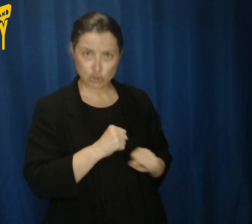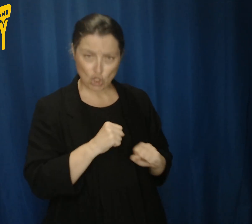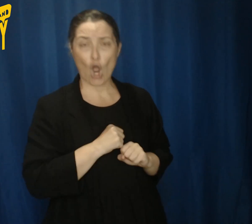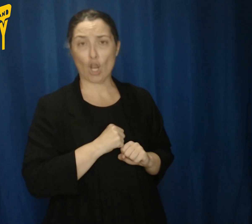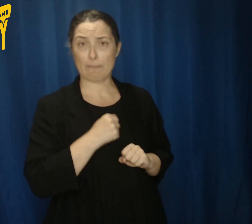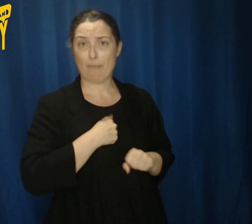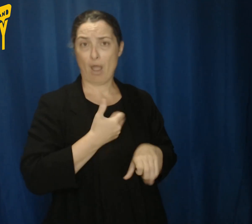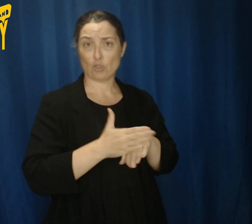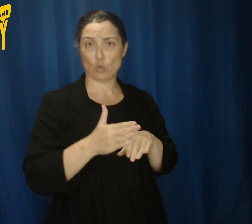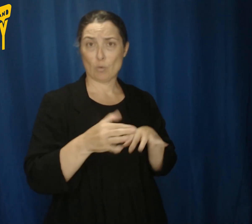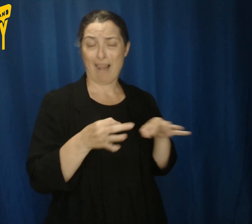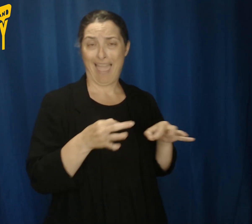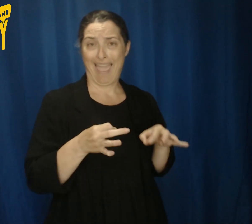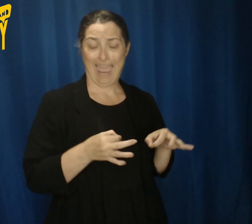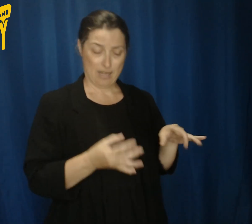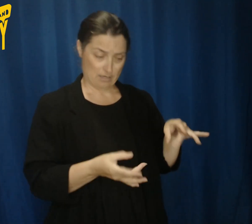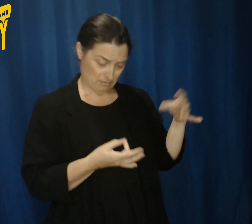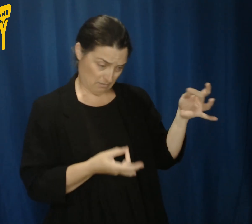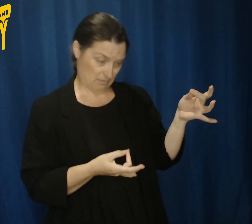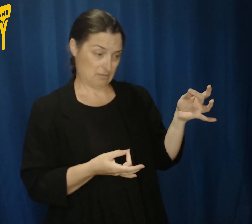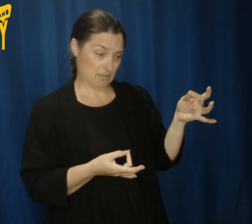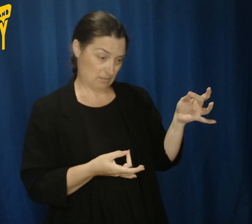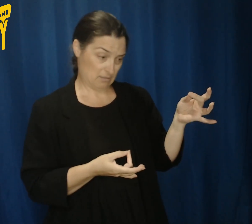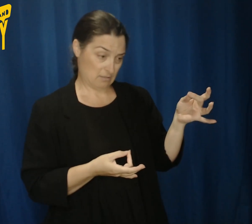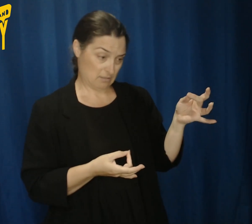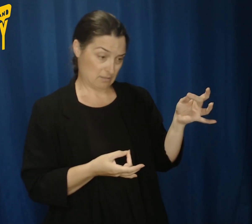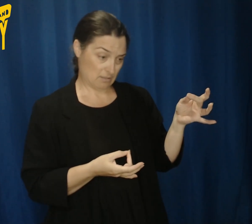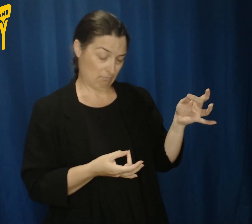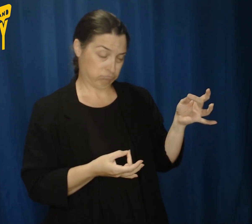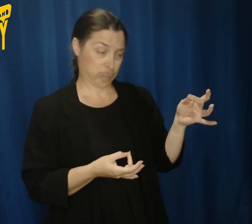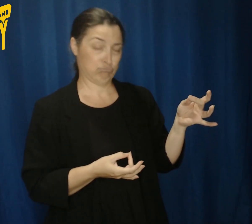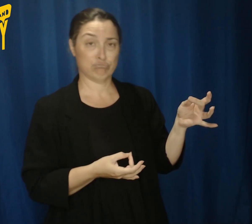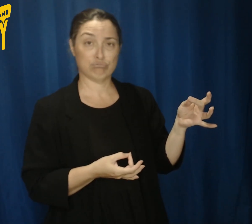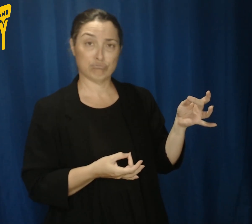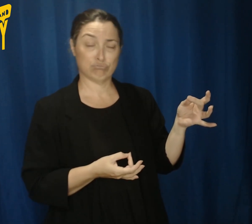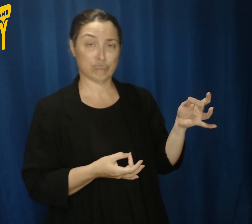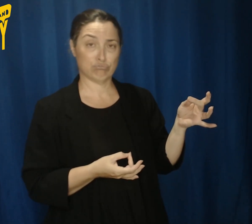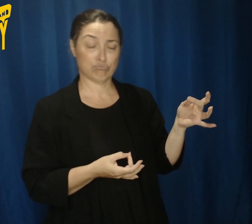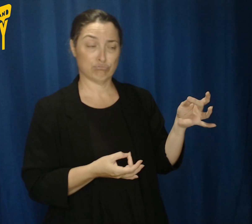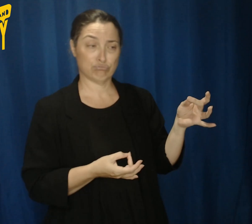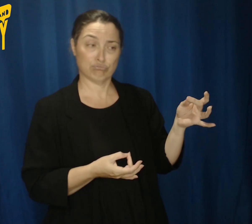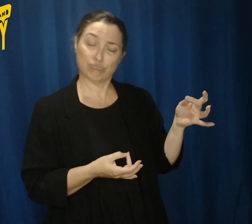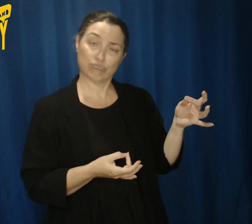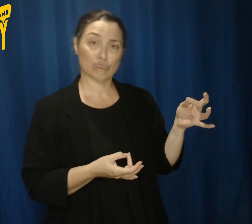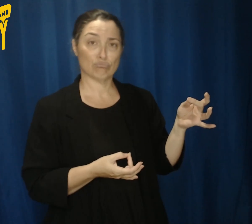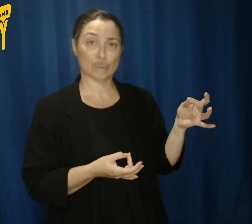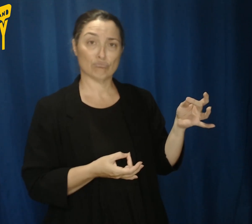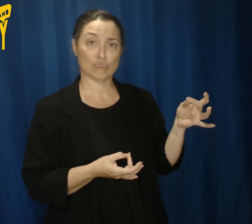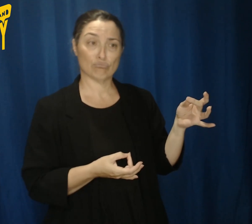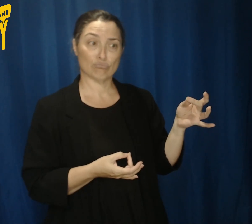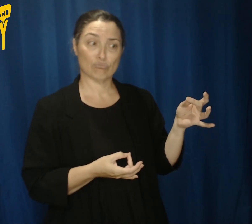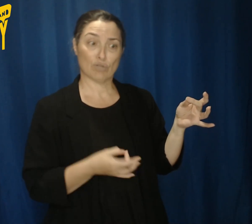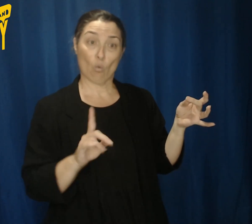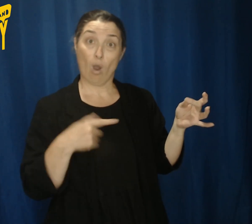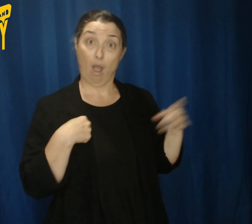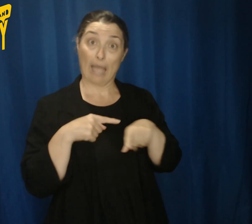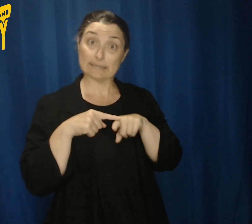plan to see that the structures that I was really dependent on, like my gym